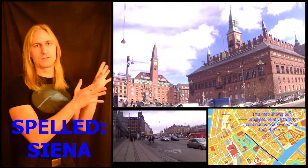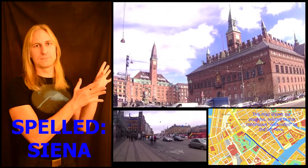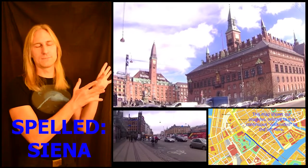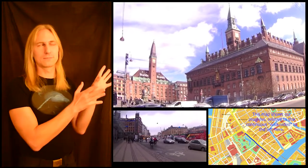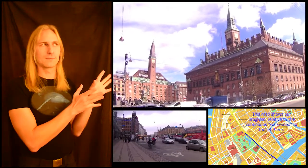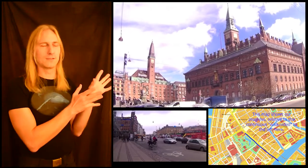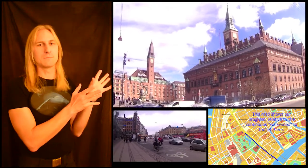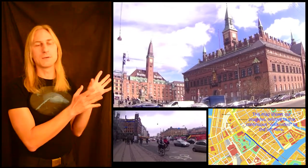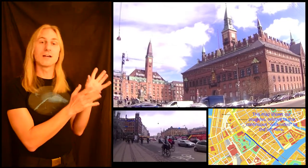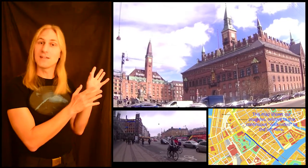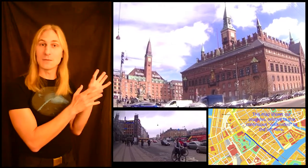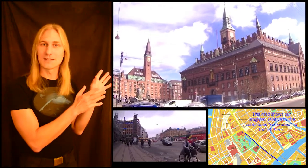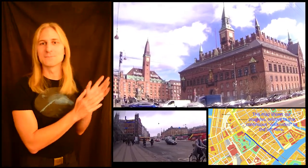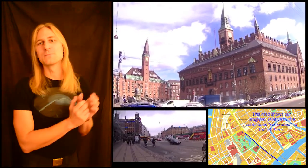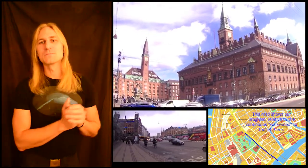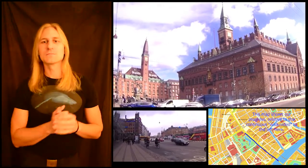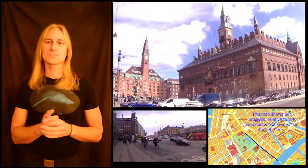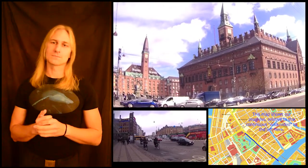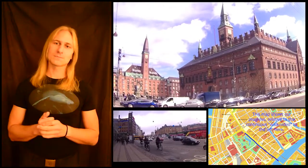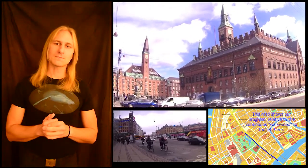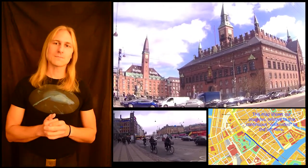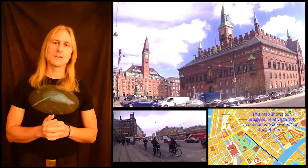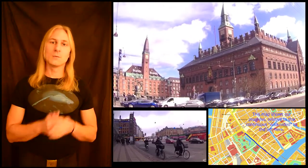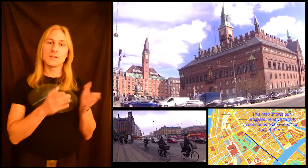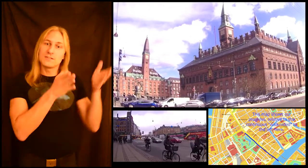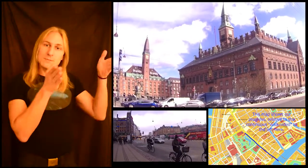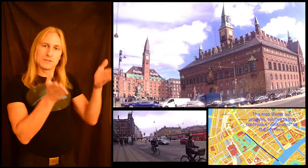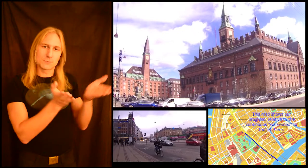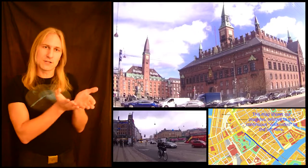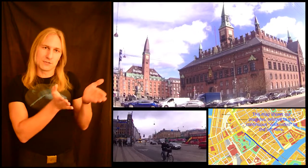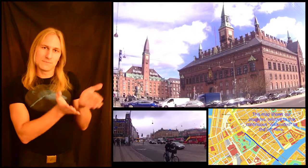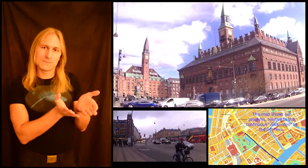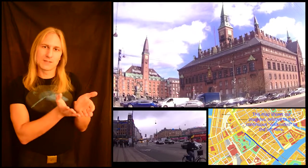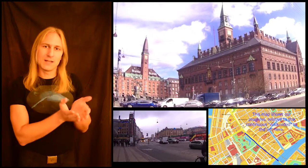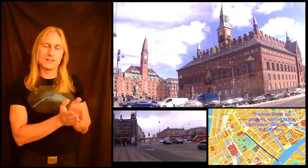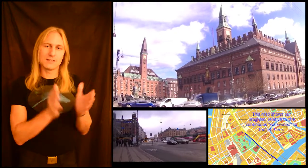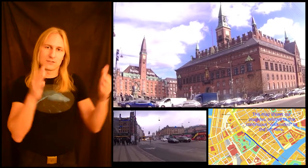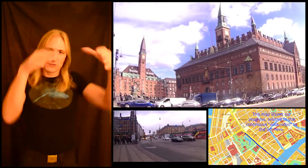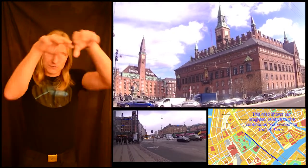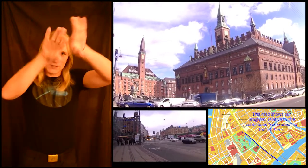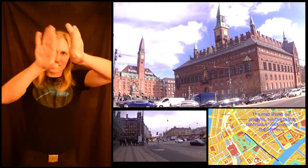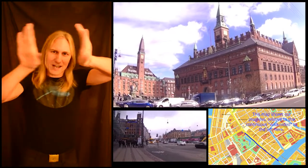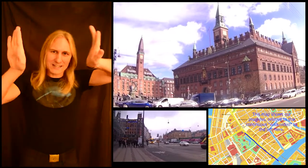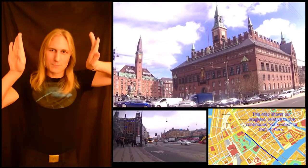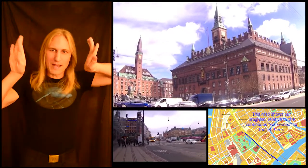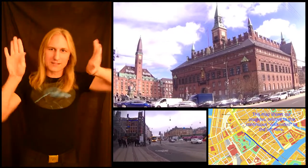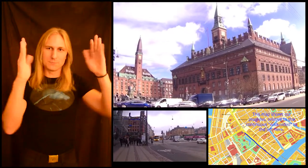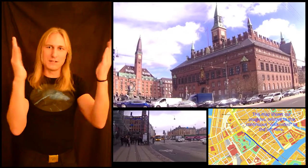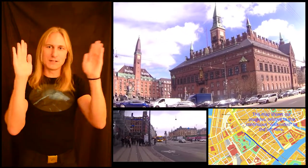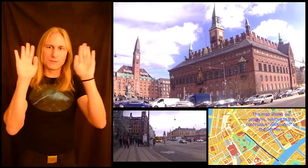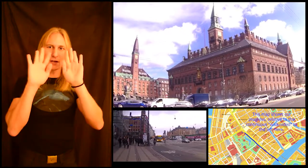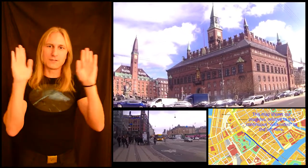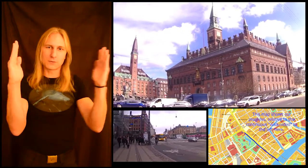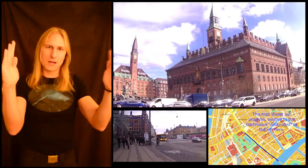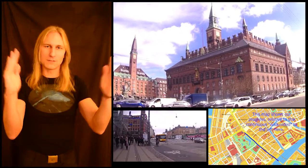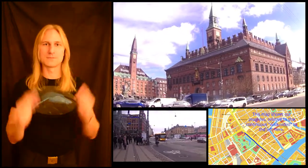of this. Dynamic. With a deeper depression and a really tightly packed